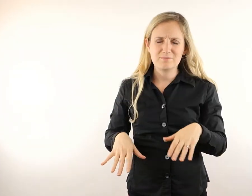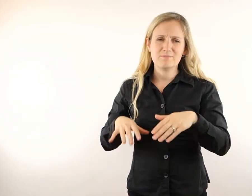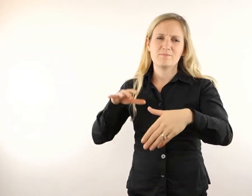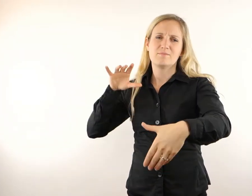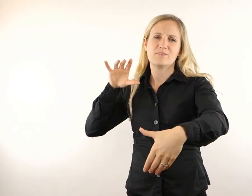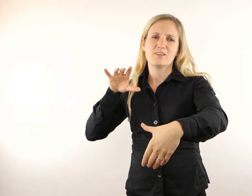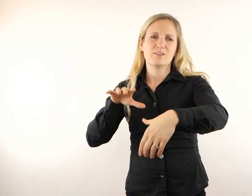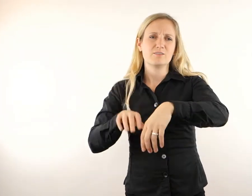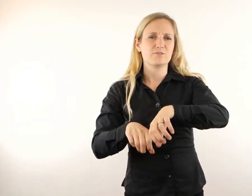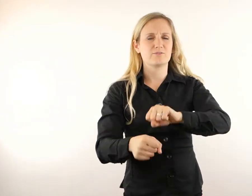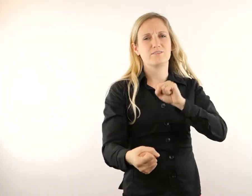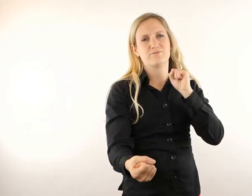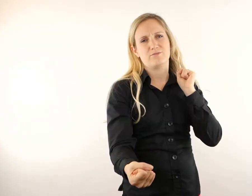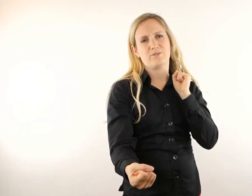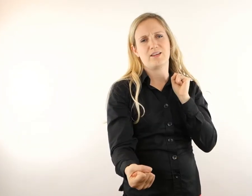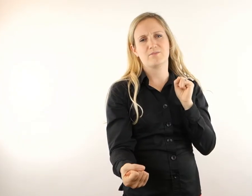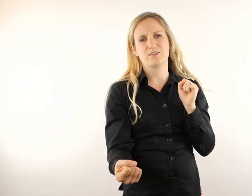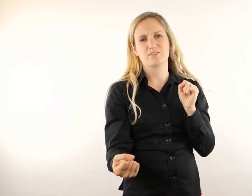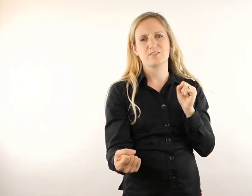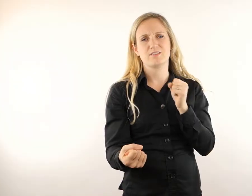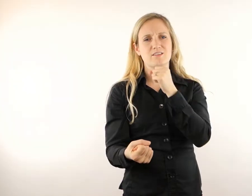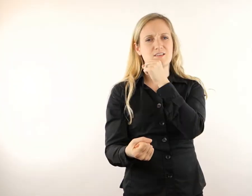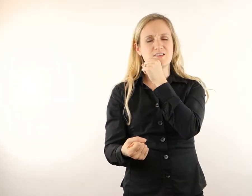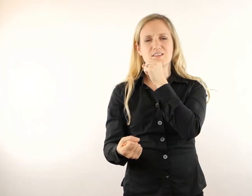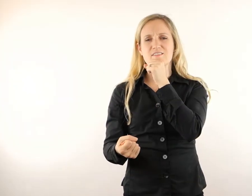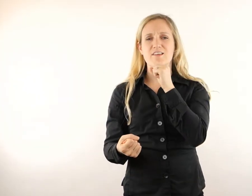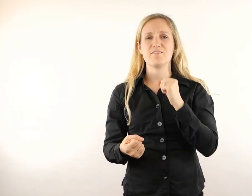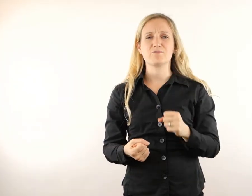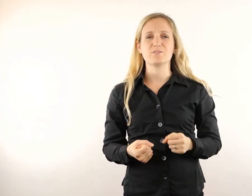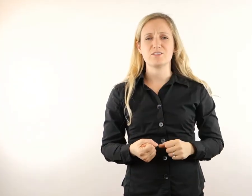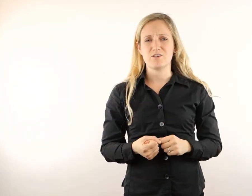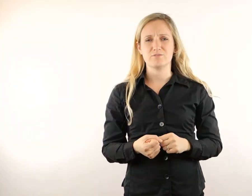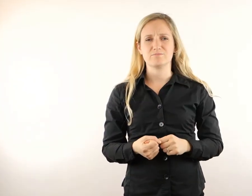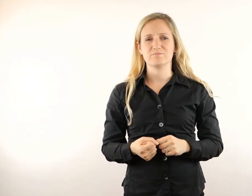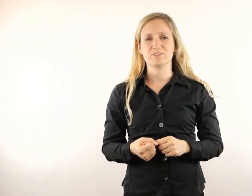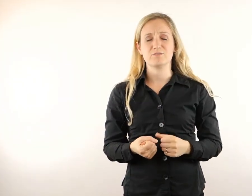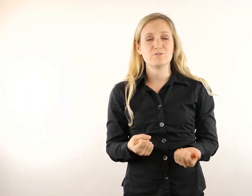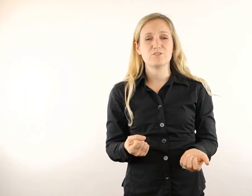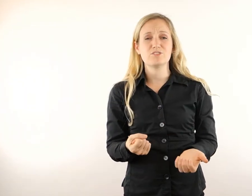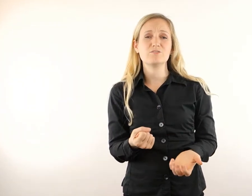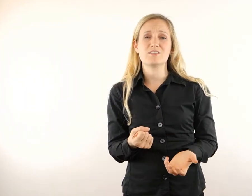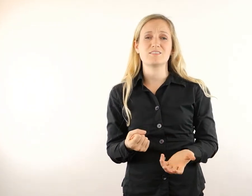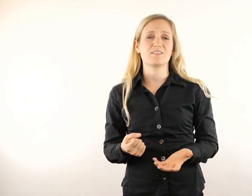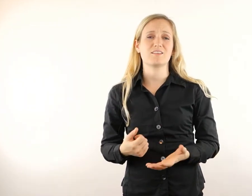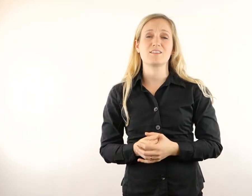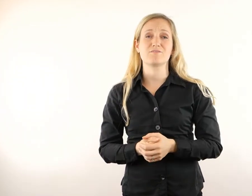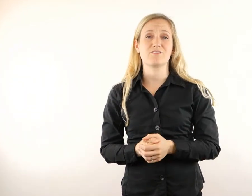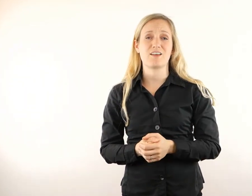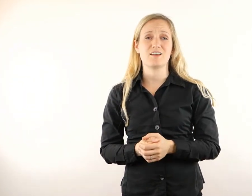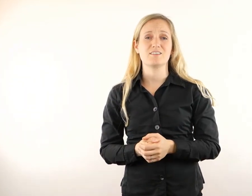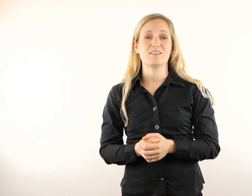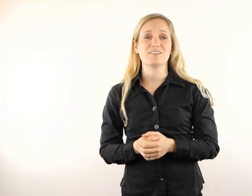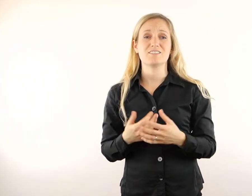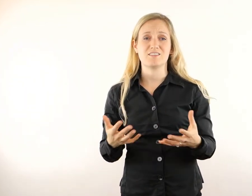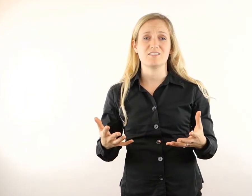extreme grief or anguish that ever was known. So those are the 2 signs that I signed for that